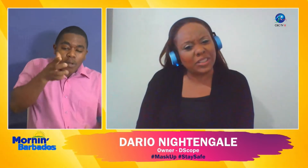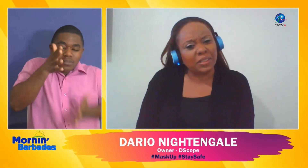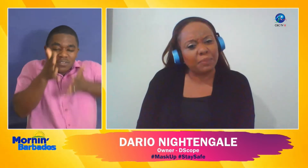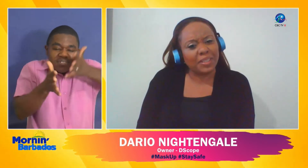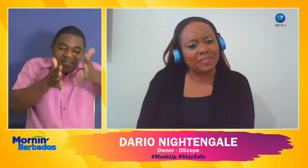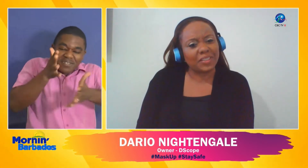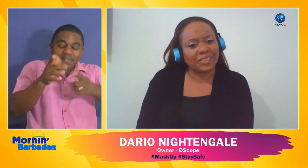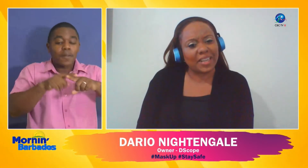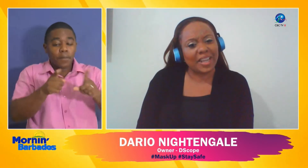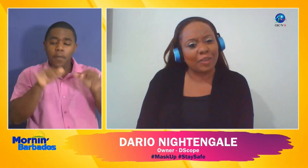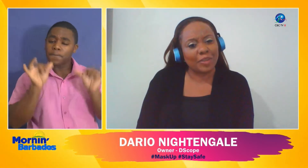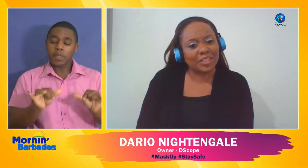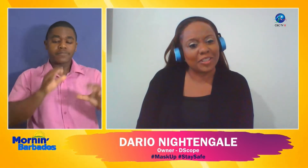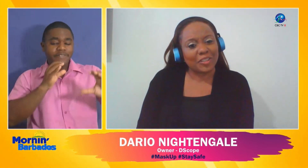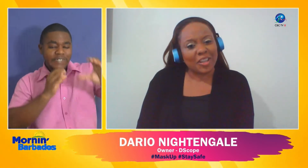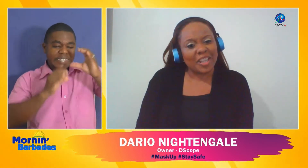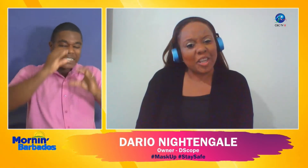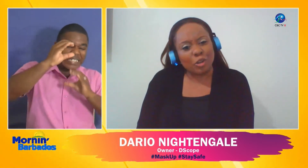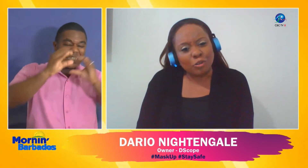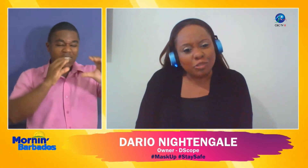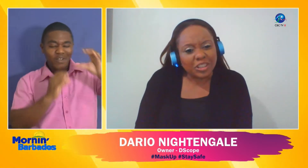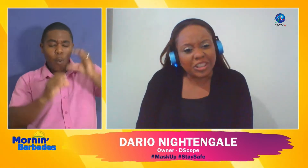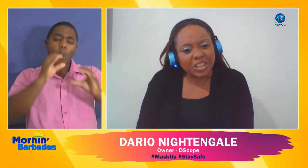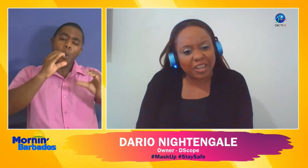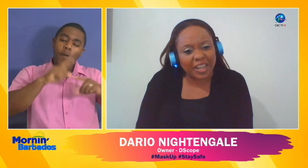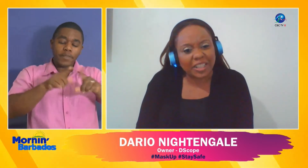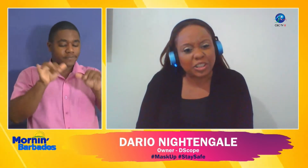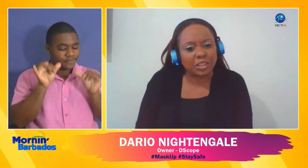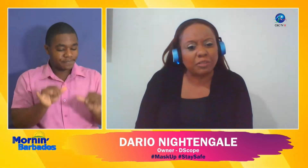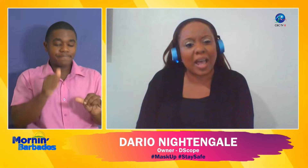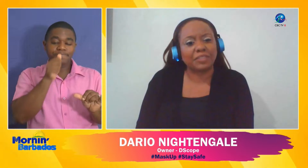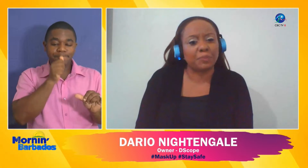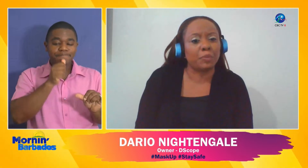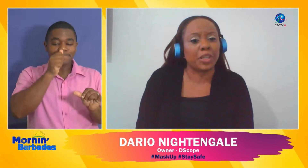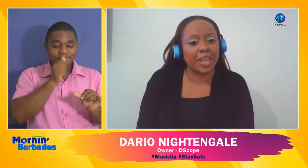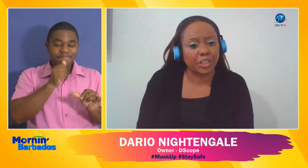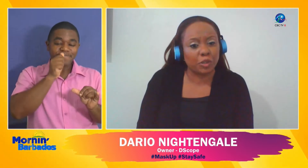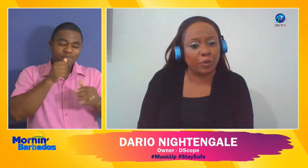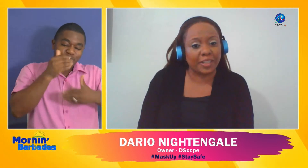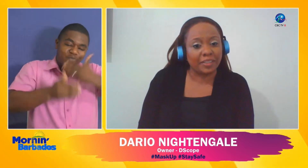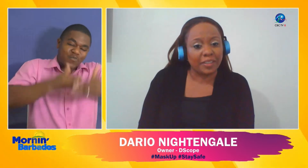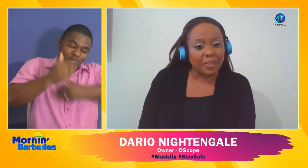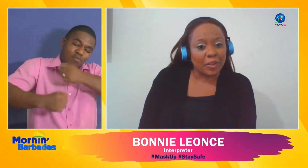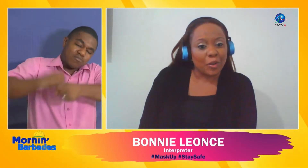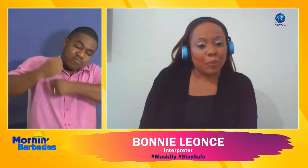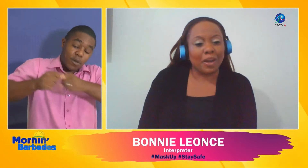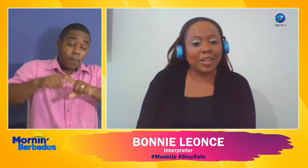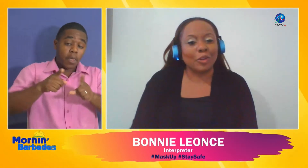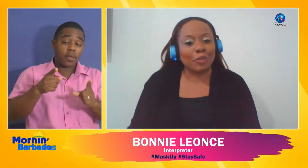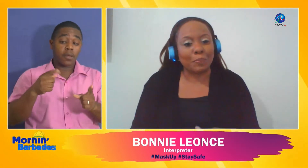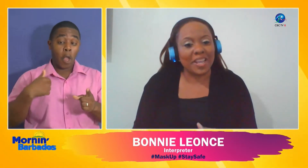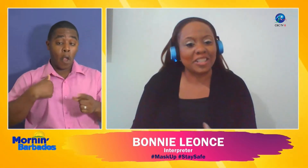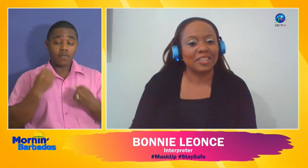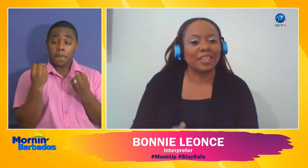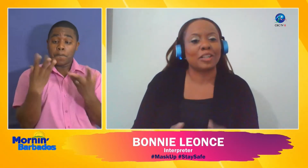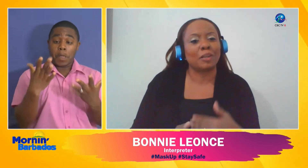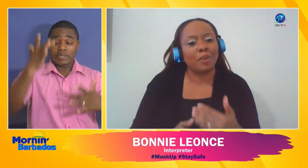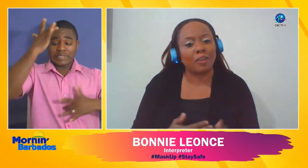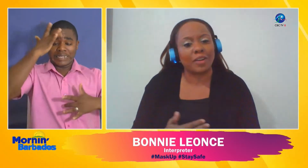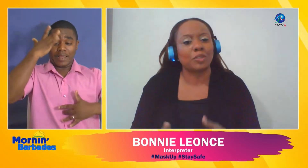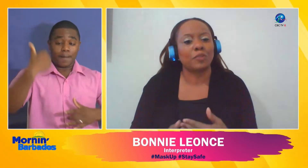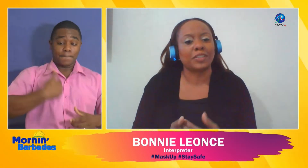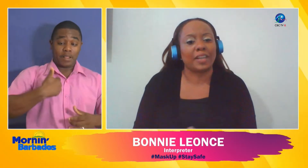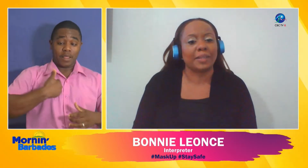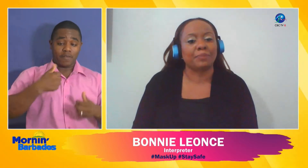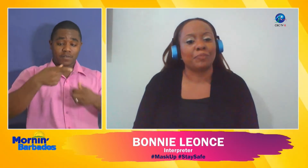And my mother knew just a little bit of sign language. You know, she tried to have some communication going, but you know, with patience